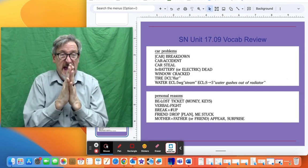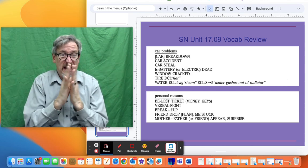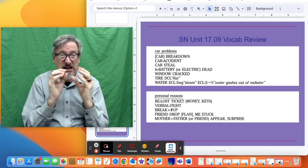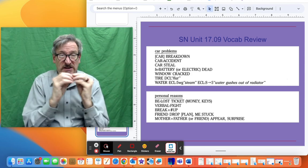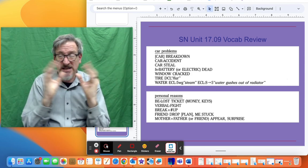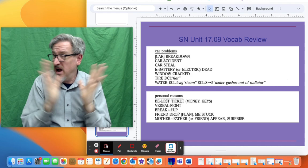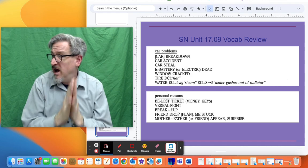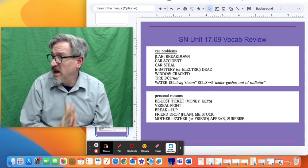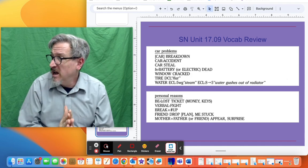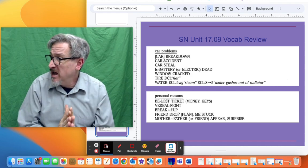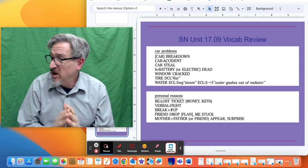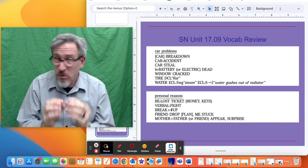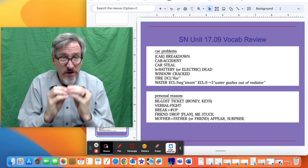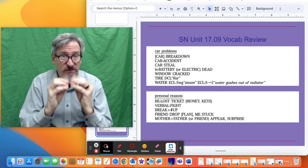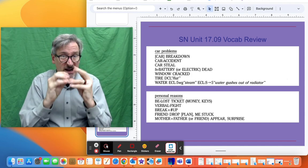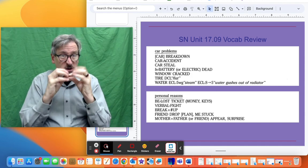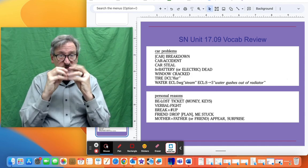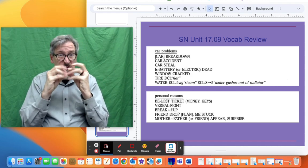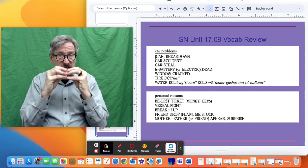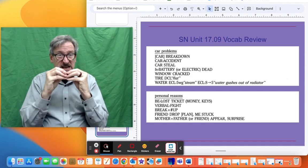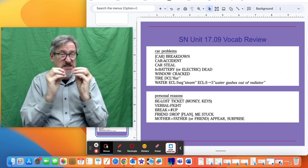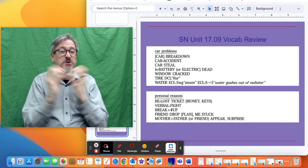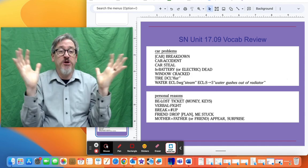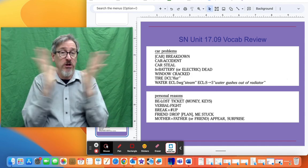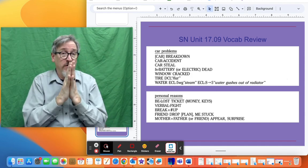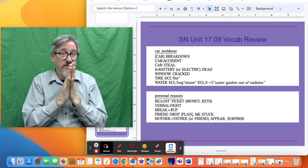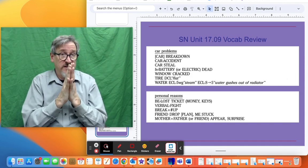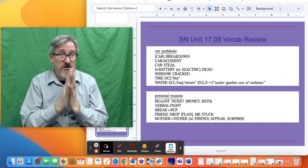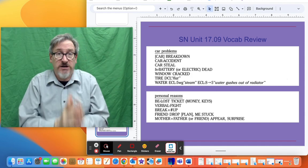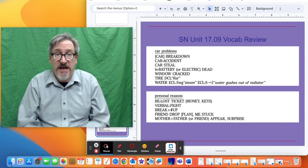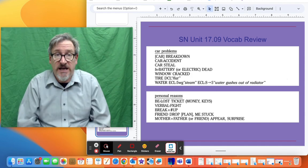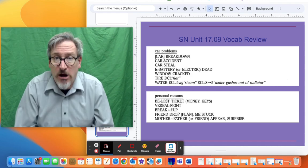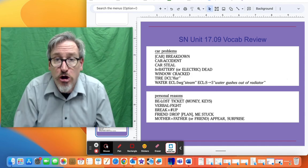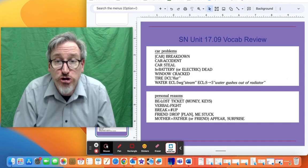head. When a fight goes from this to an all-out